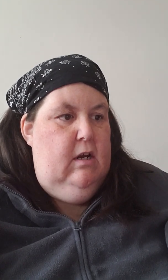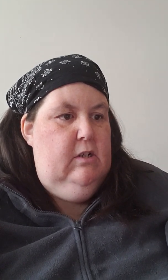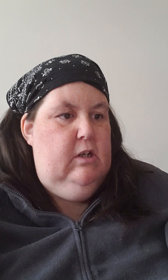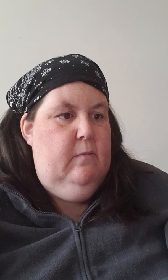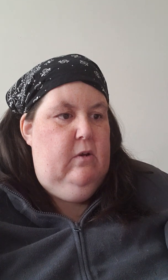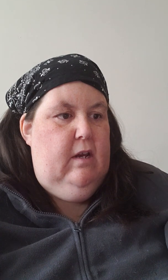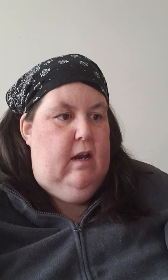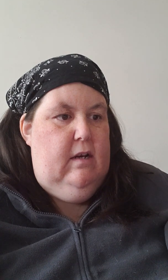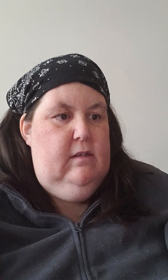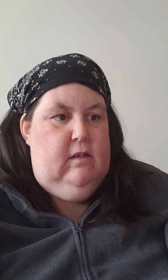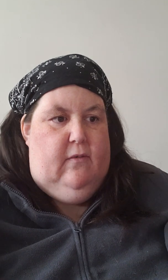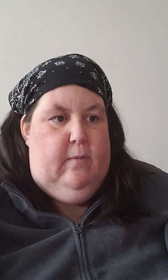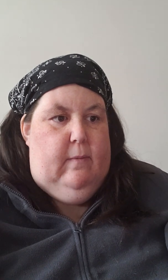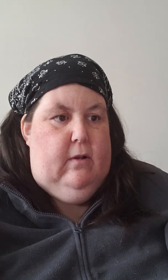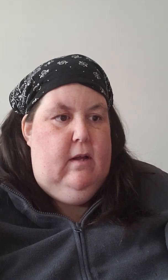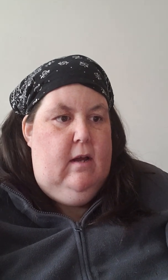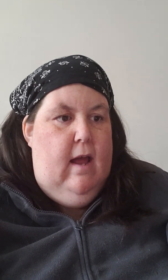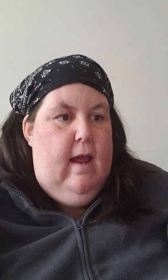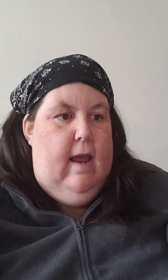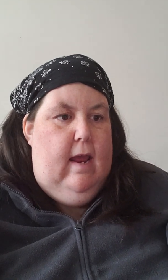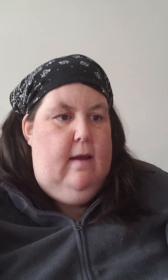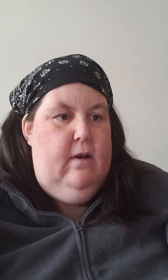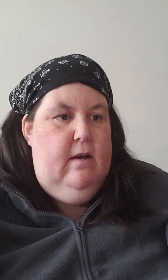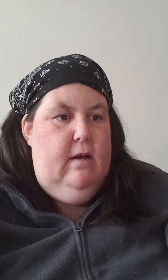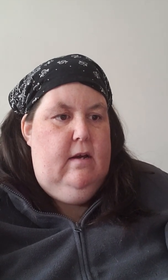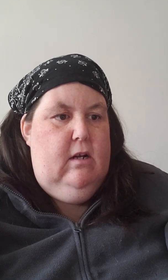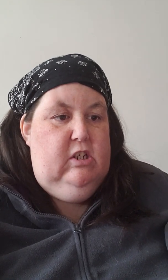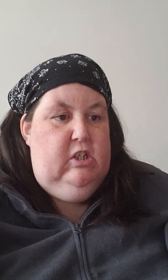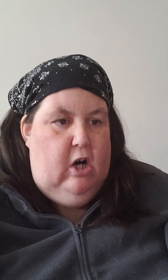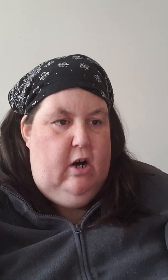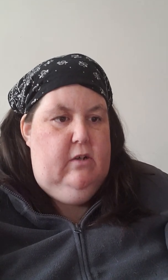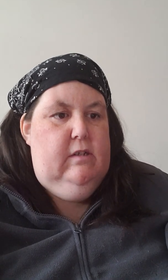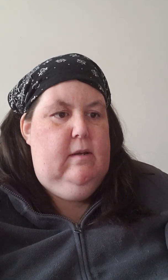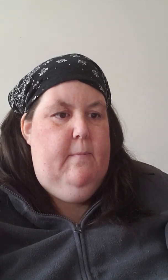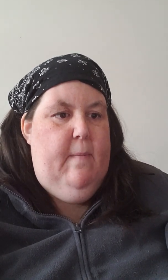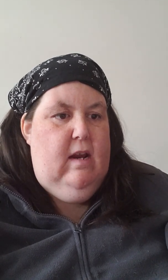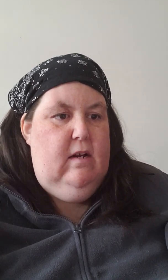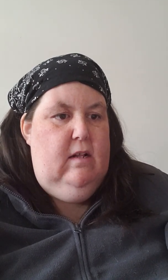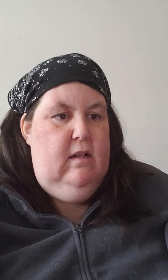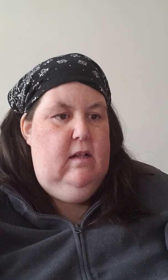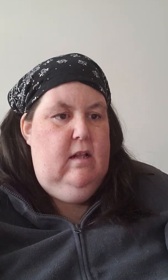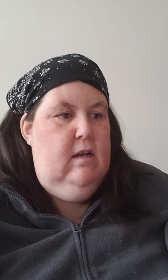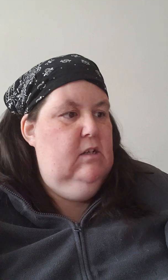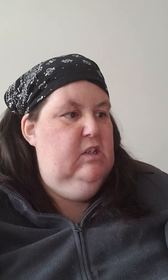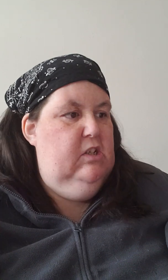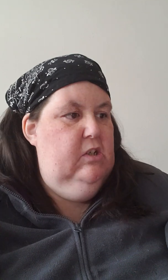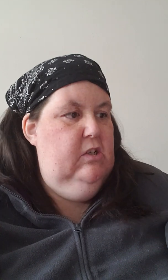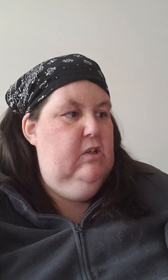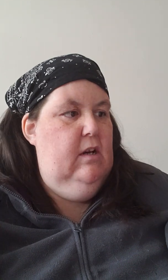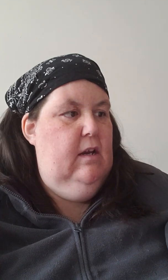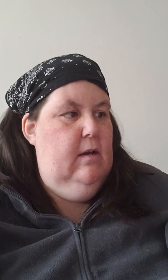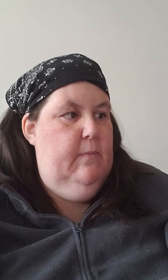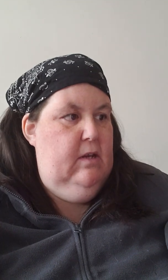to communicate is deaf people. Abe Charles Michael de